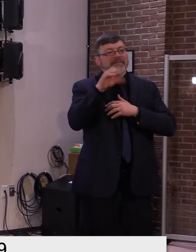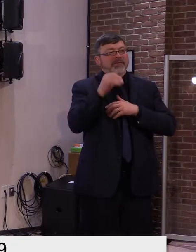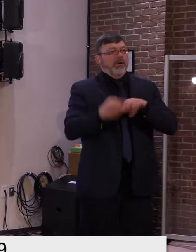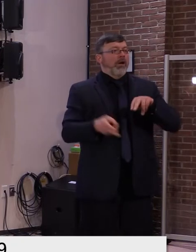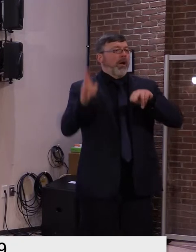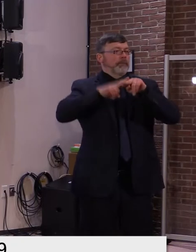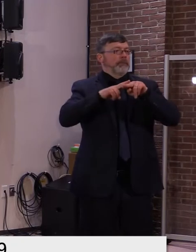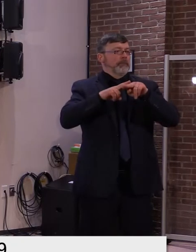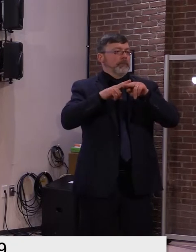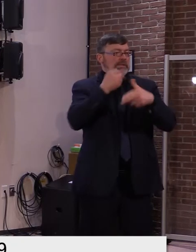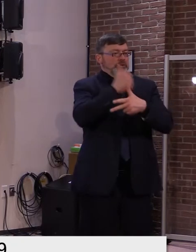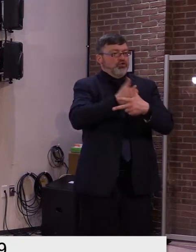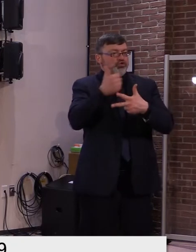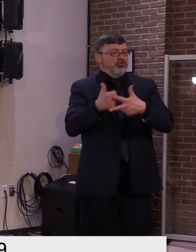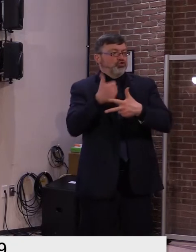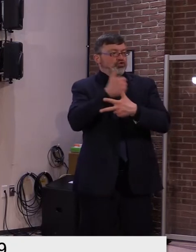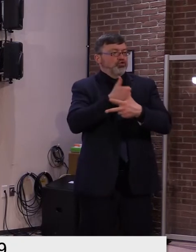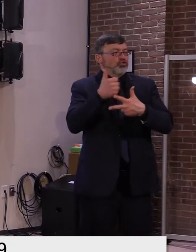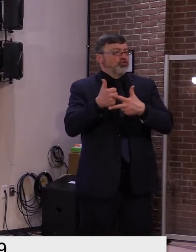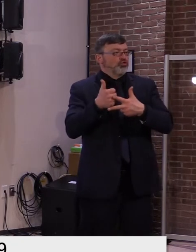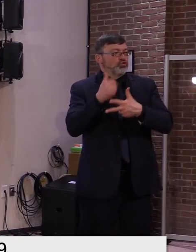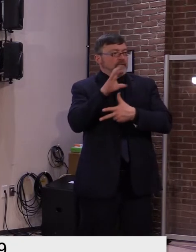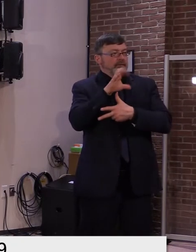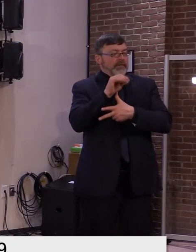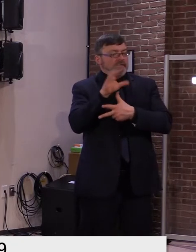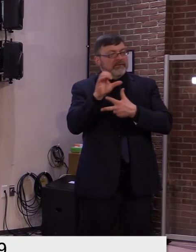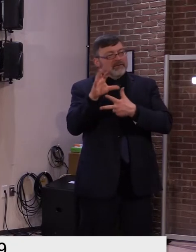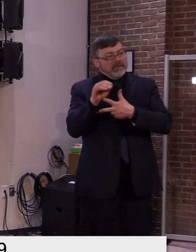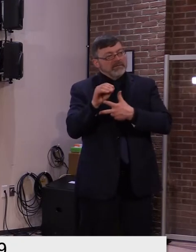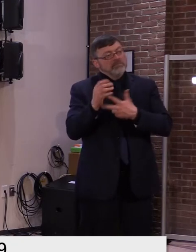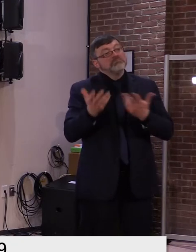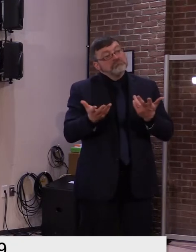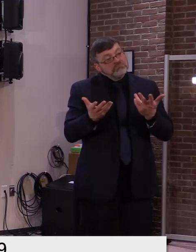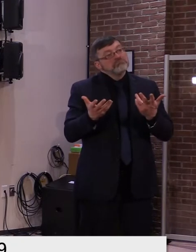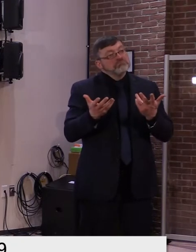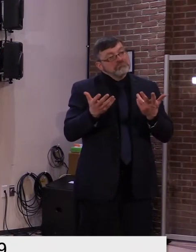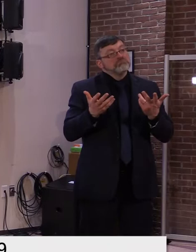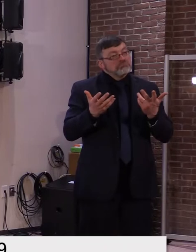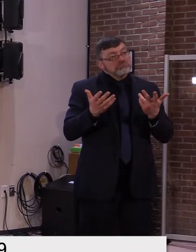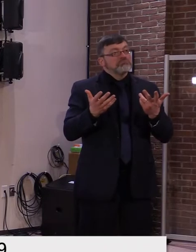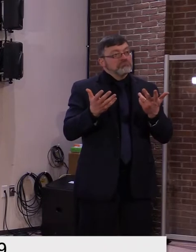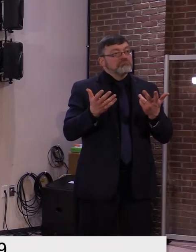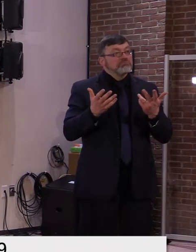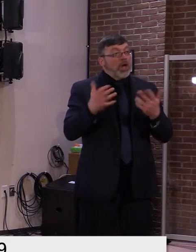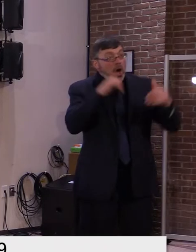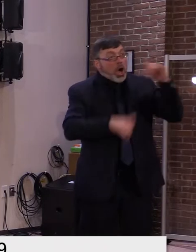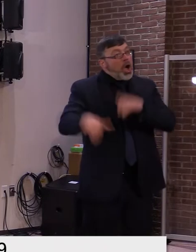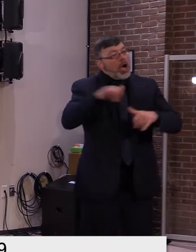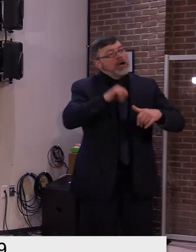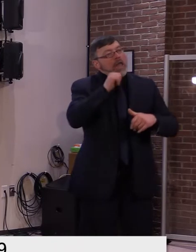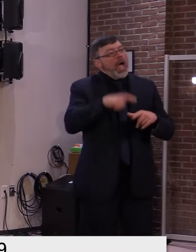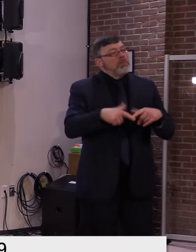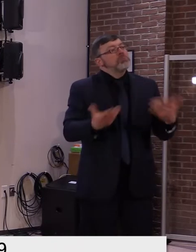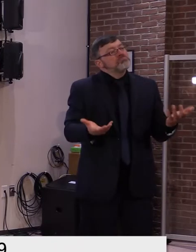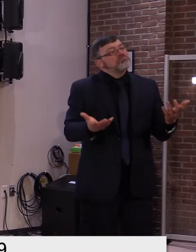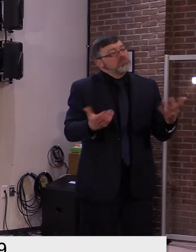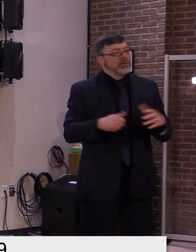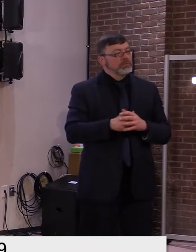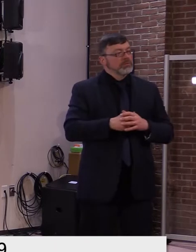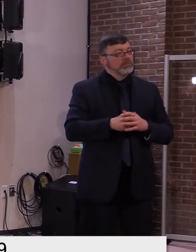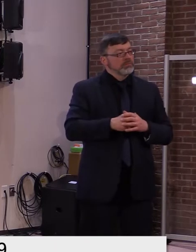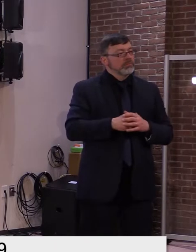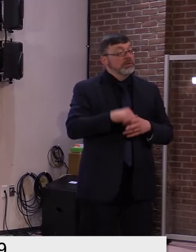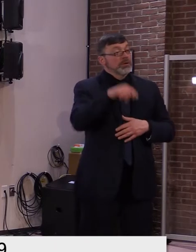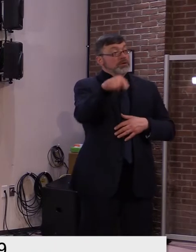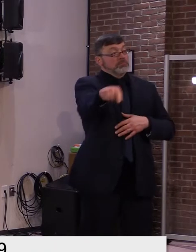direct supply to the pharmacies, will see a 100,000 dose increase of Pfizer and